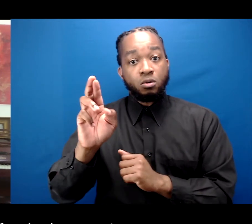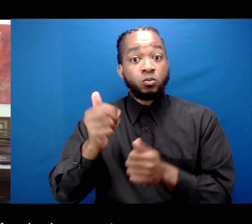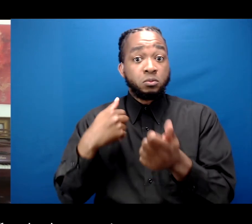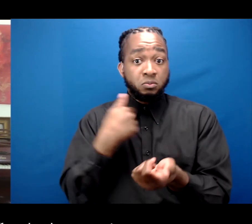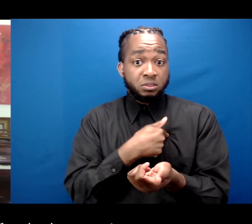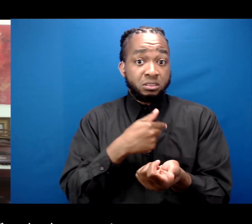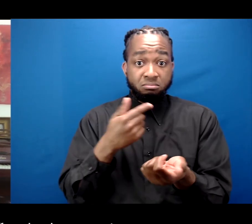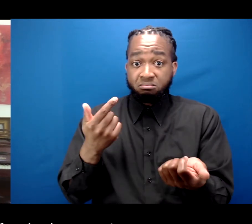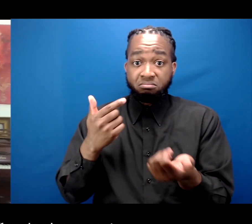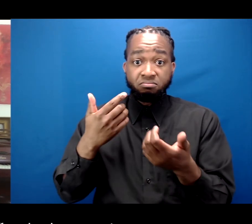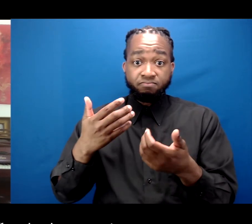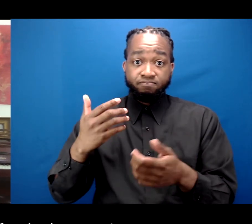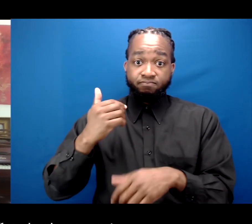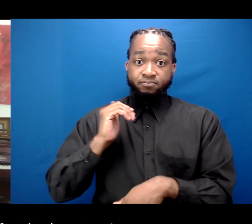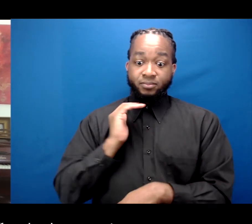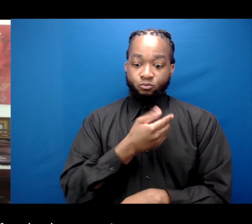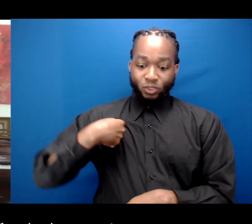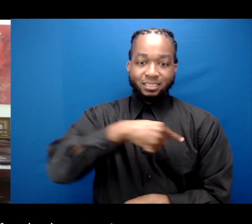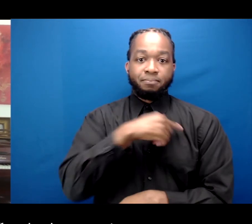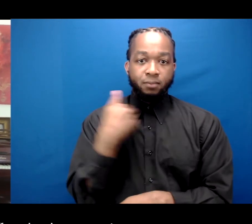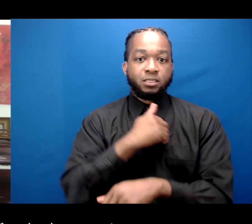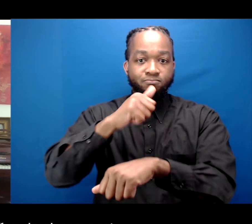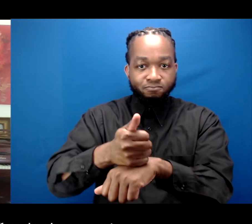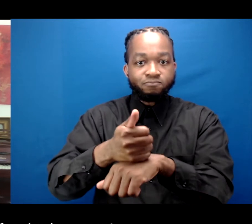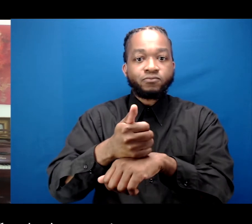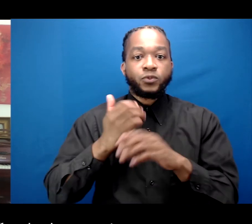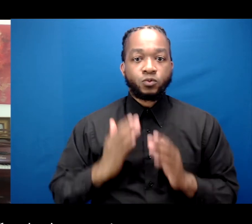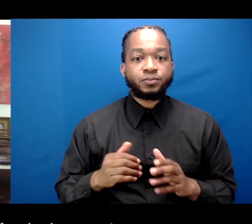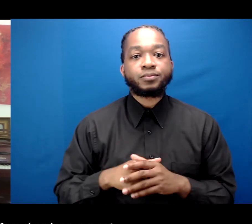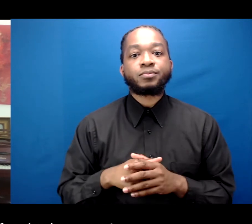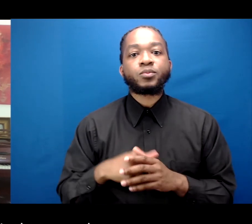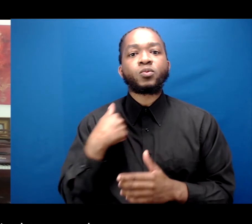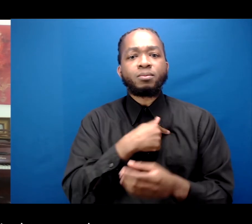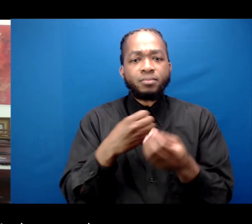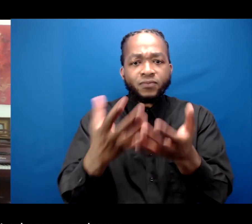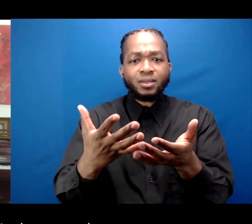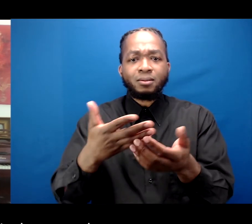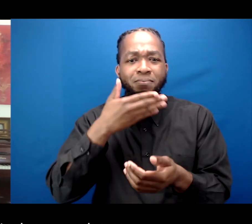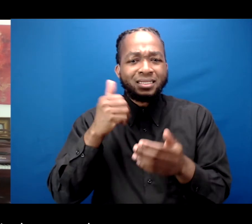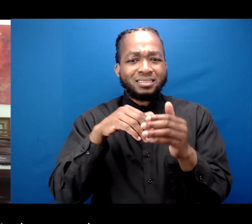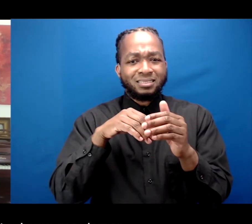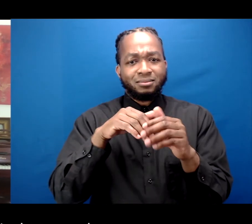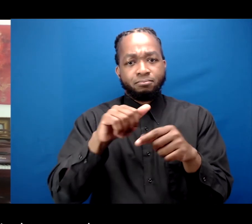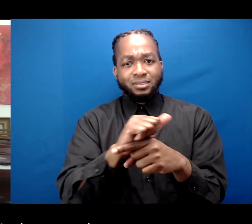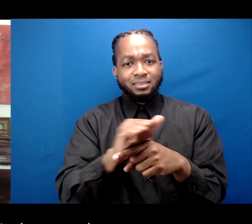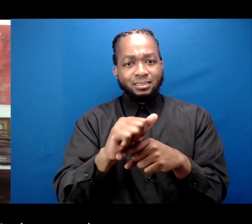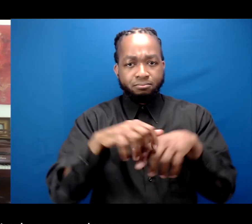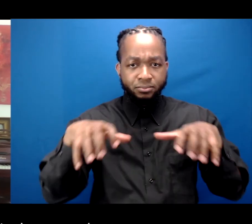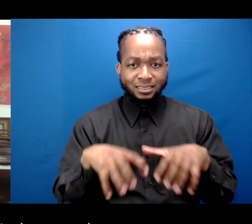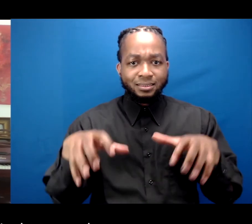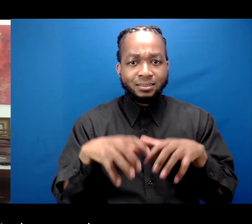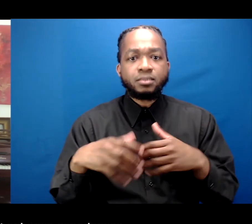The guidance offers developers a set of industry-backed best practices for developing accessible XR software that